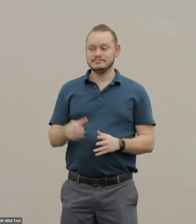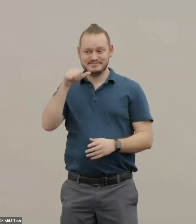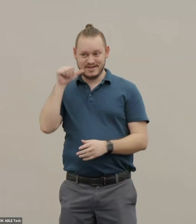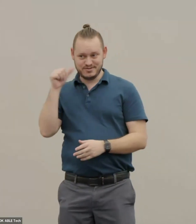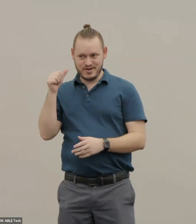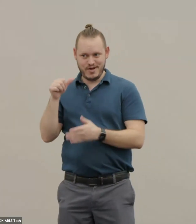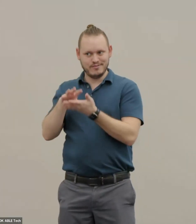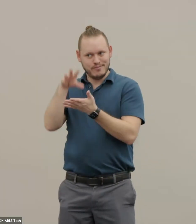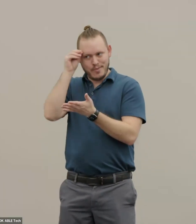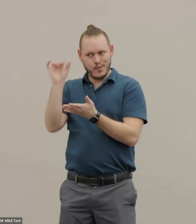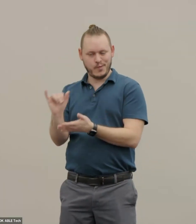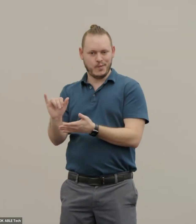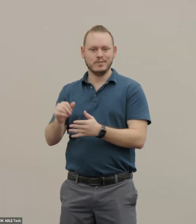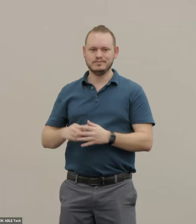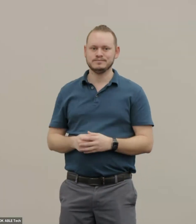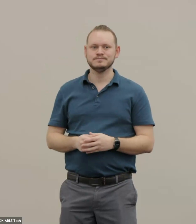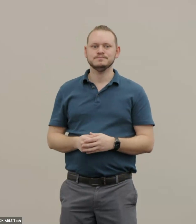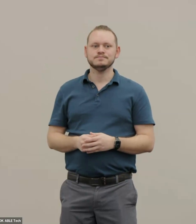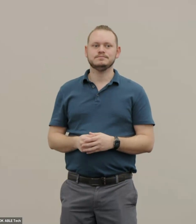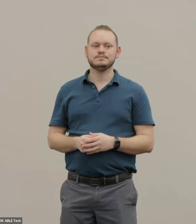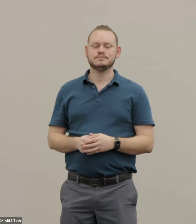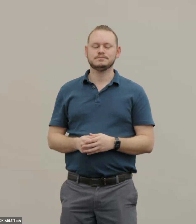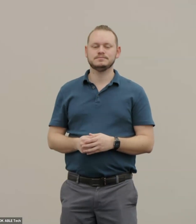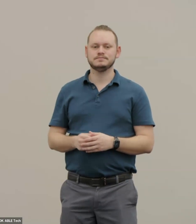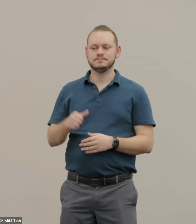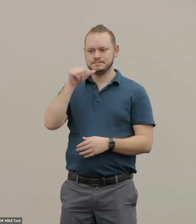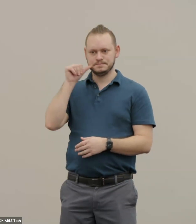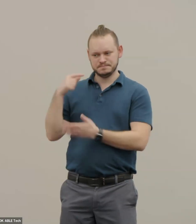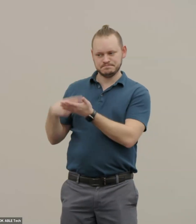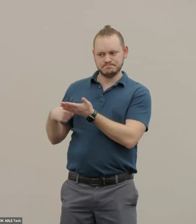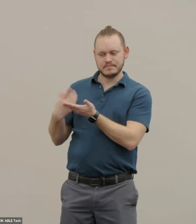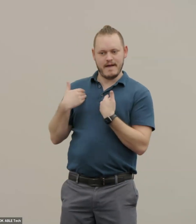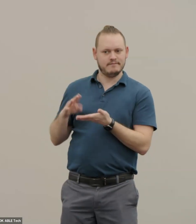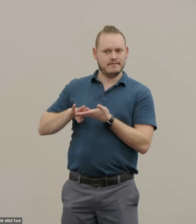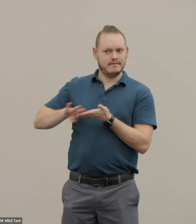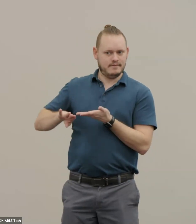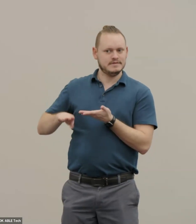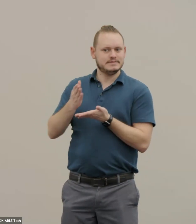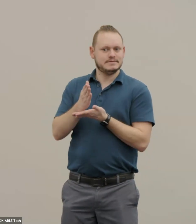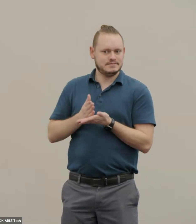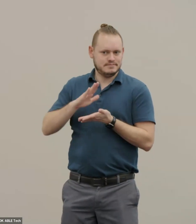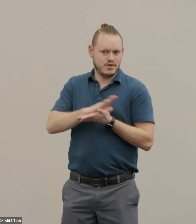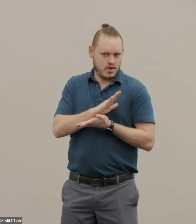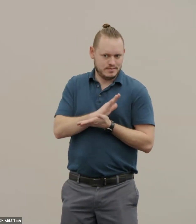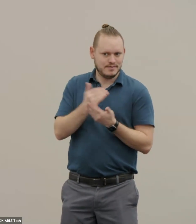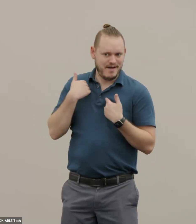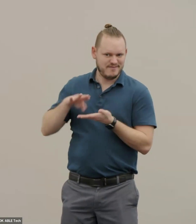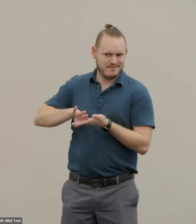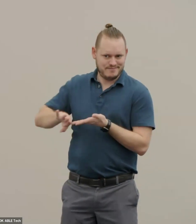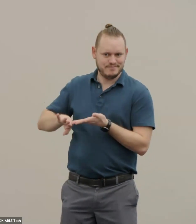heard this as well, where they're talking about there are exemptions to some of the documents.